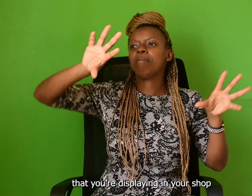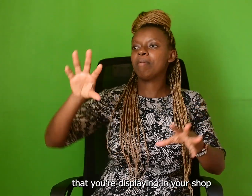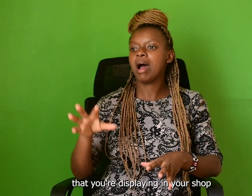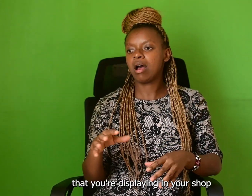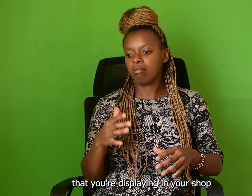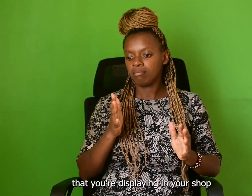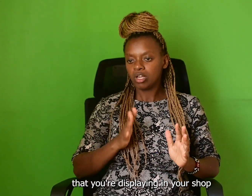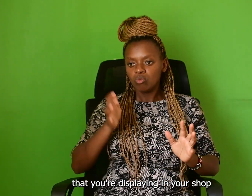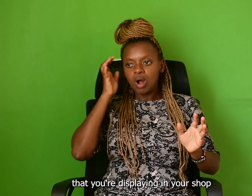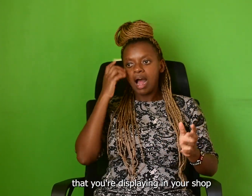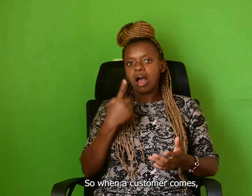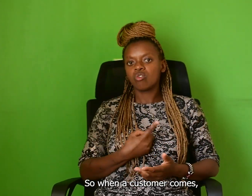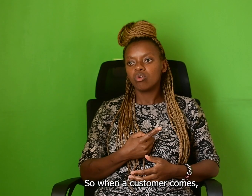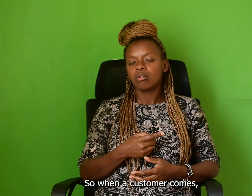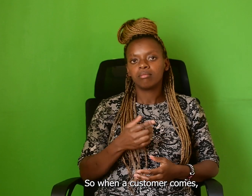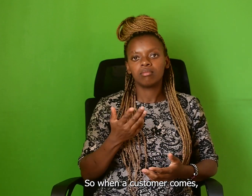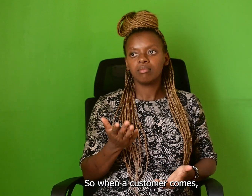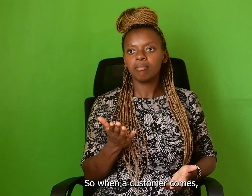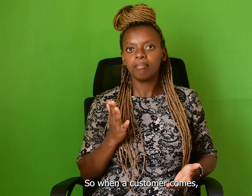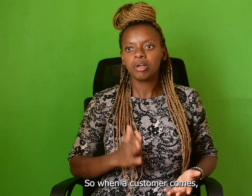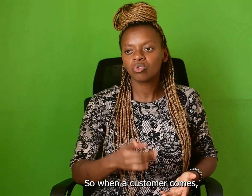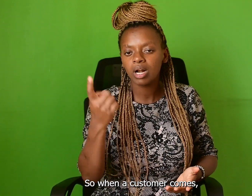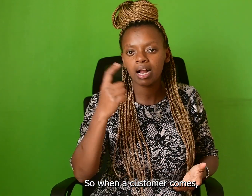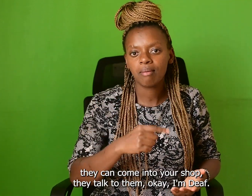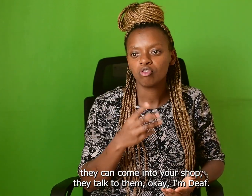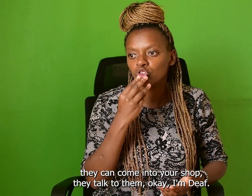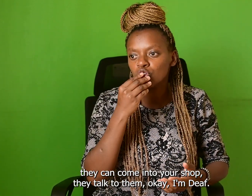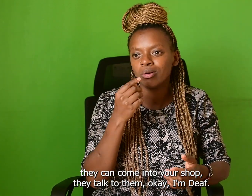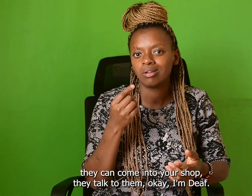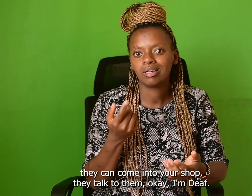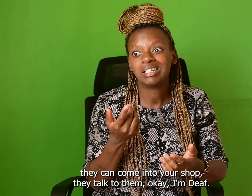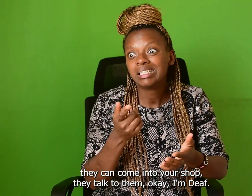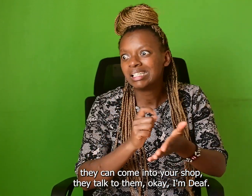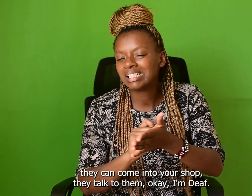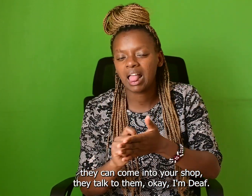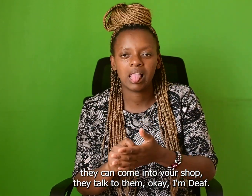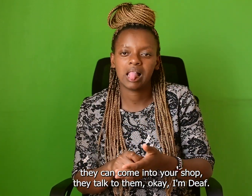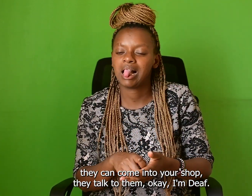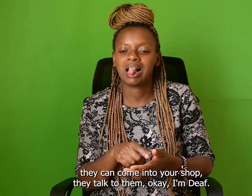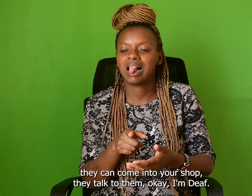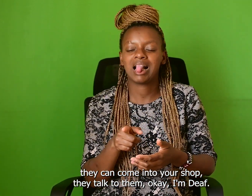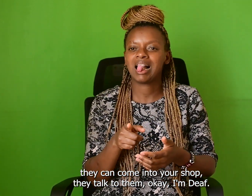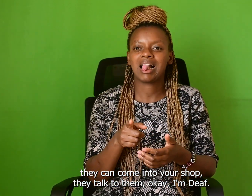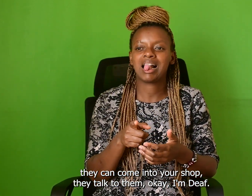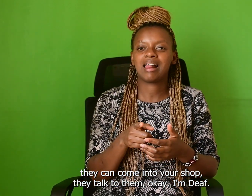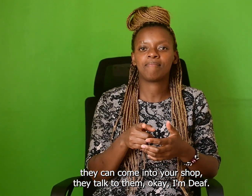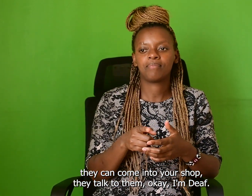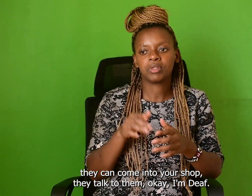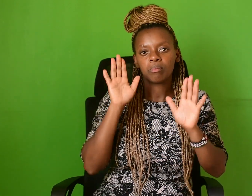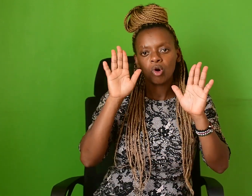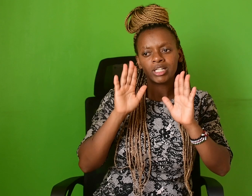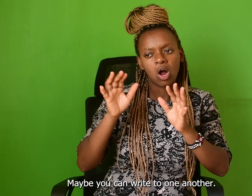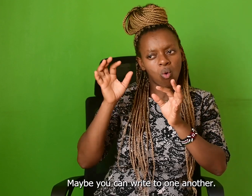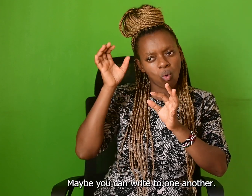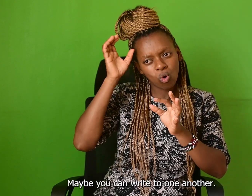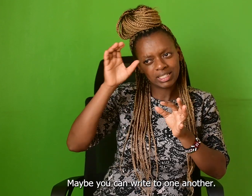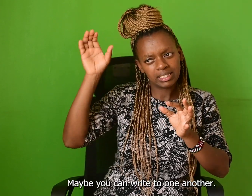you're displaying in your shop. So when a customer comes, they can come into your shop, they talk, you tell them, okay, I'm deaf. Maybe you can write to